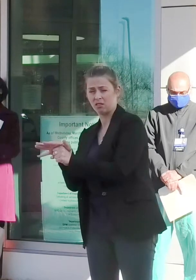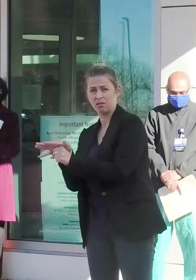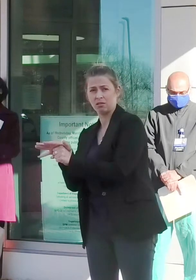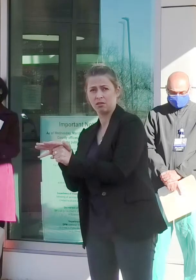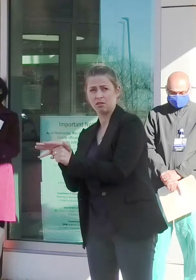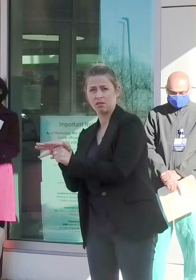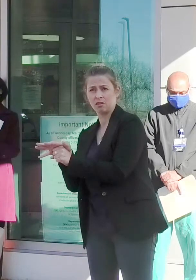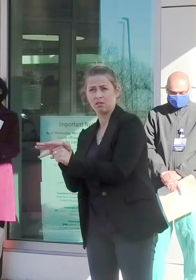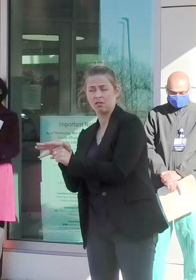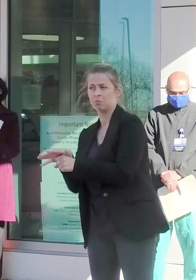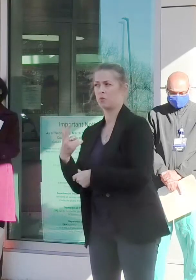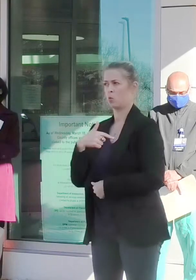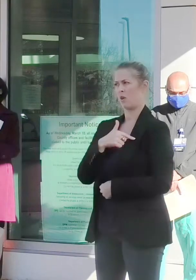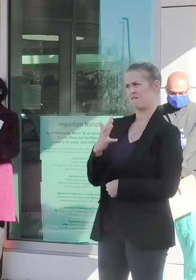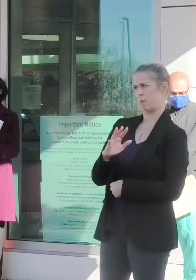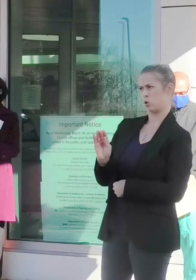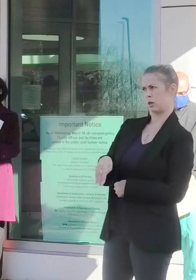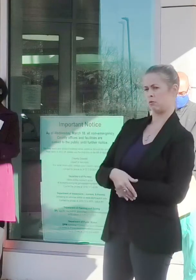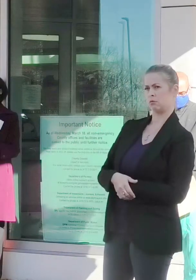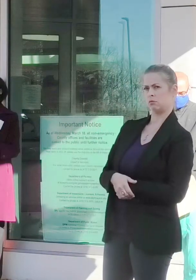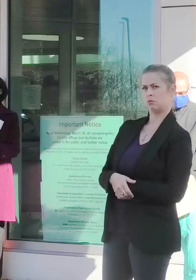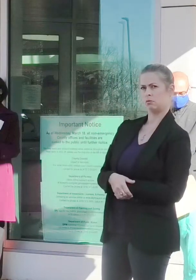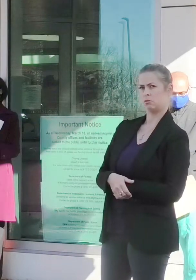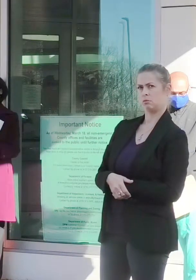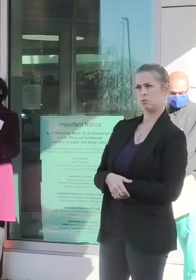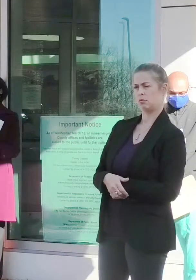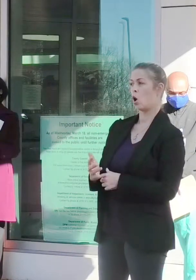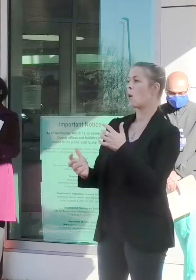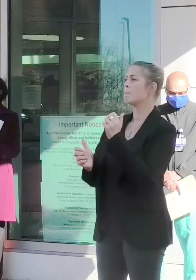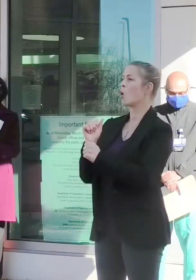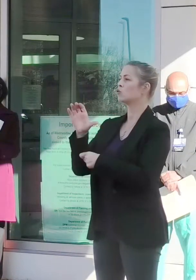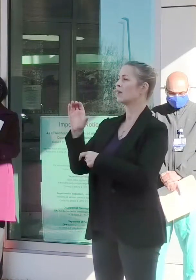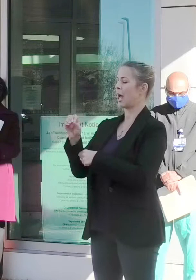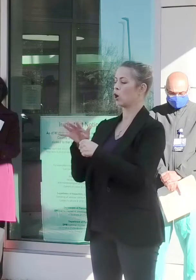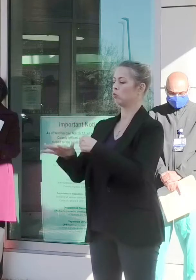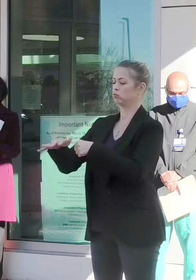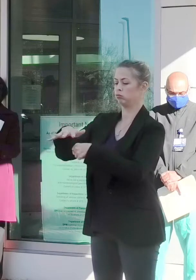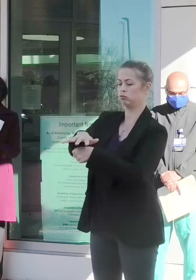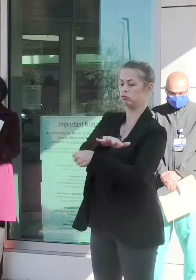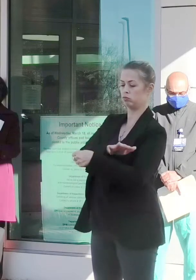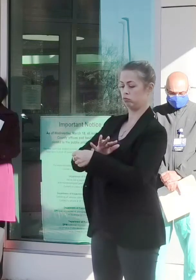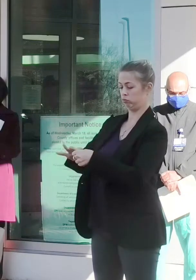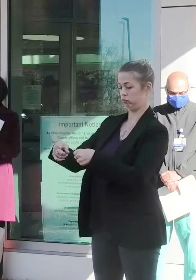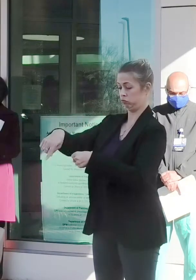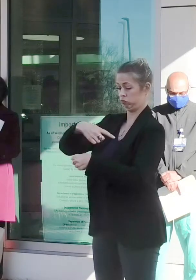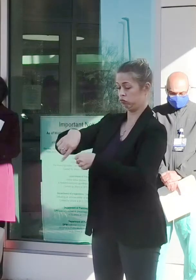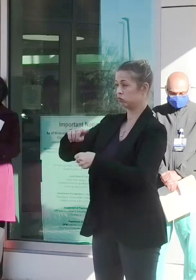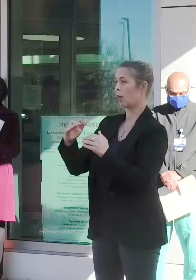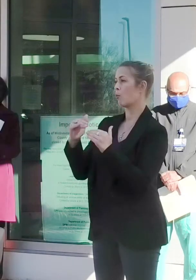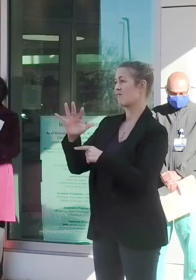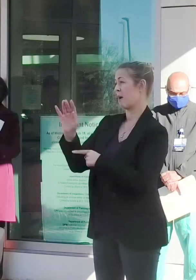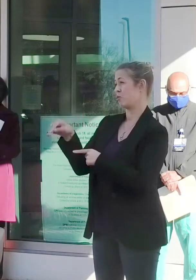All but one of our bordering jurisdictions are also reporting a positivity rate above 5%.